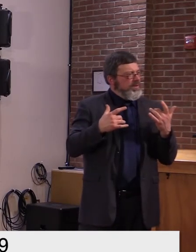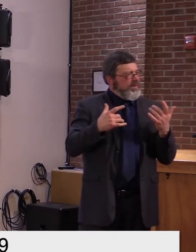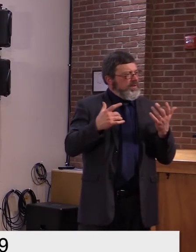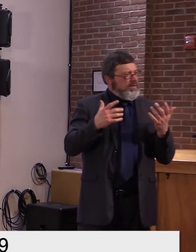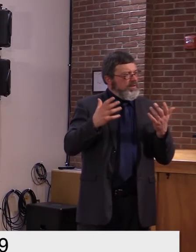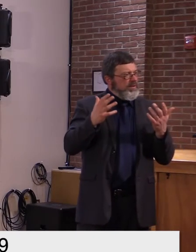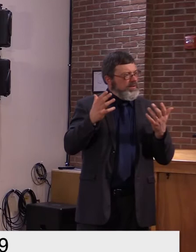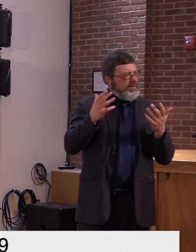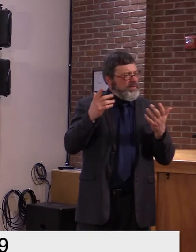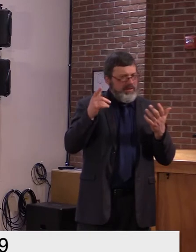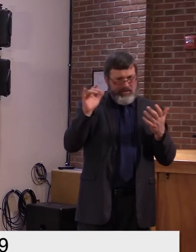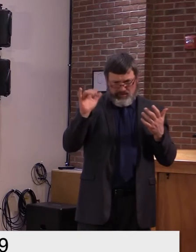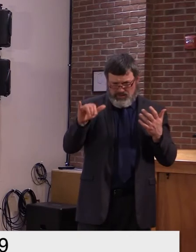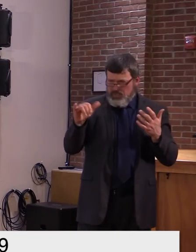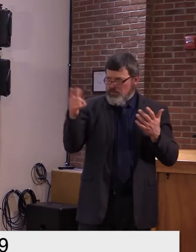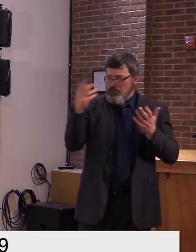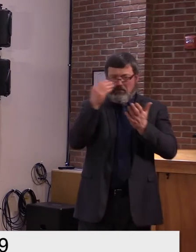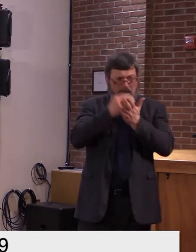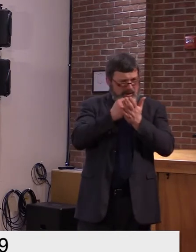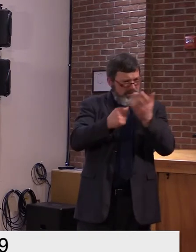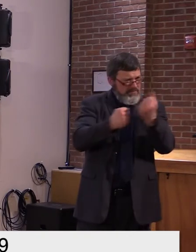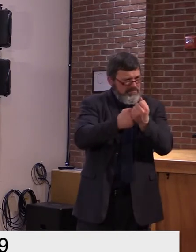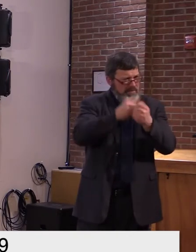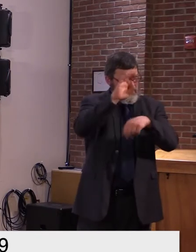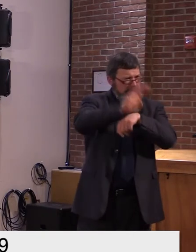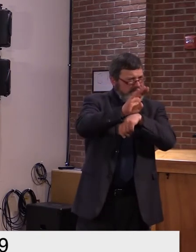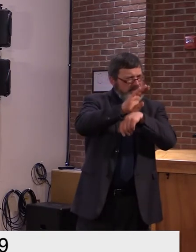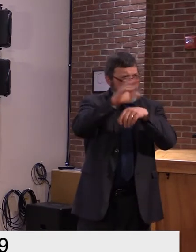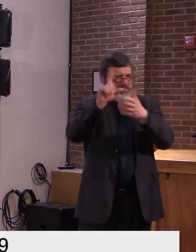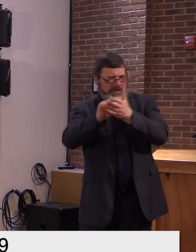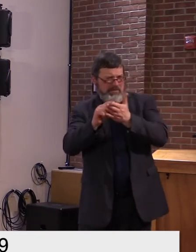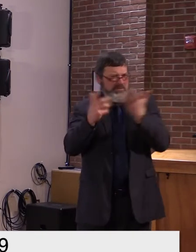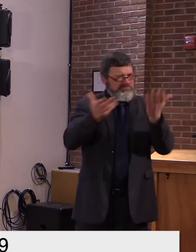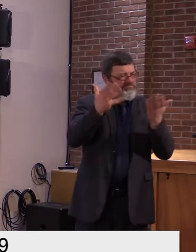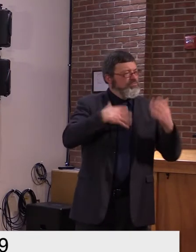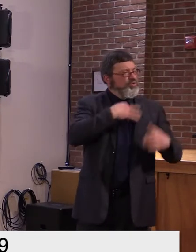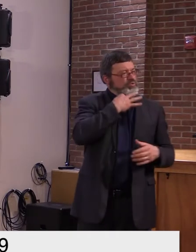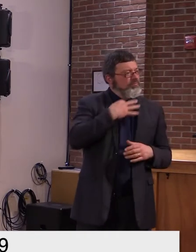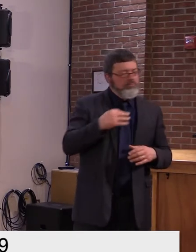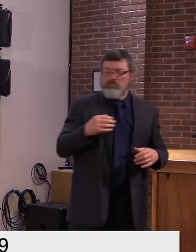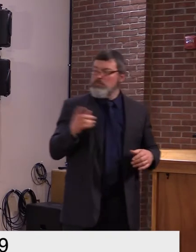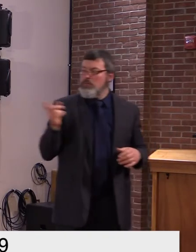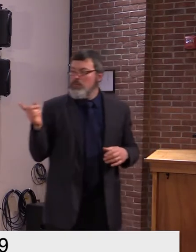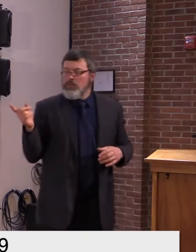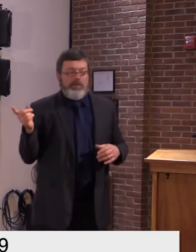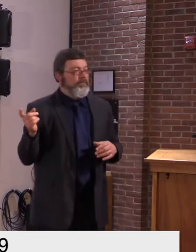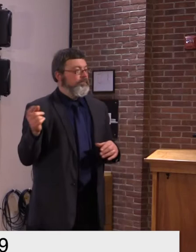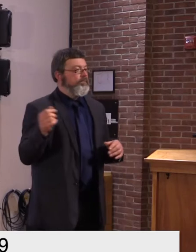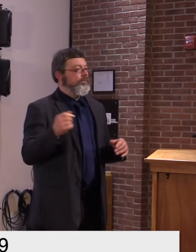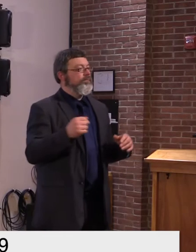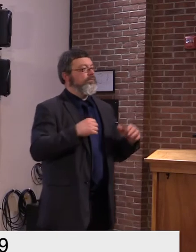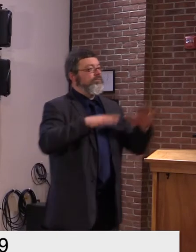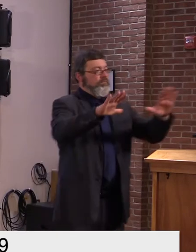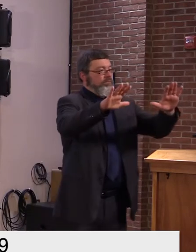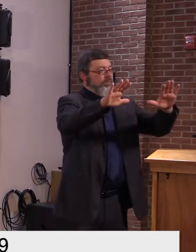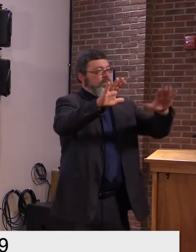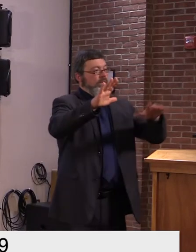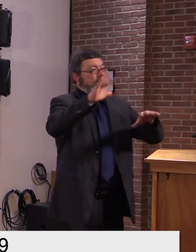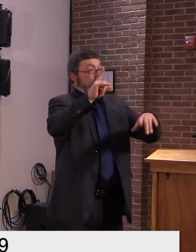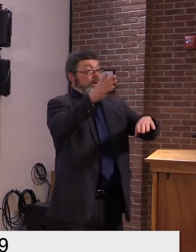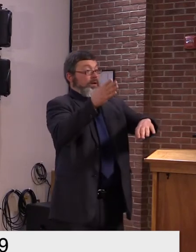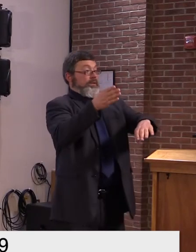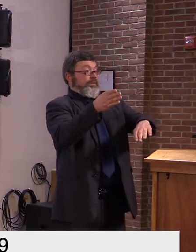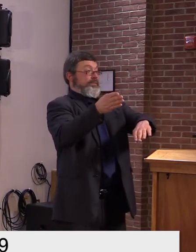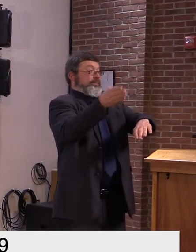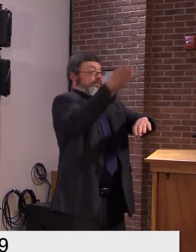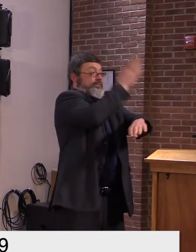does in the previous CARES package, the payroll, the PPP program was not